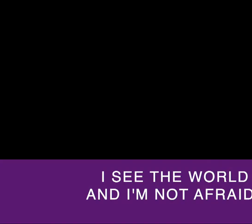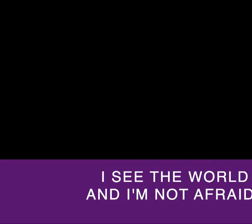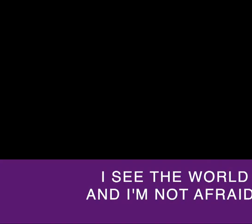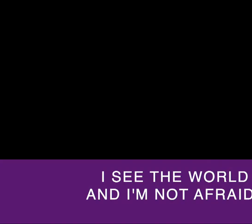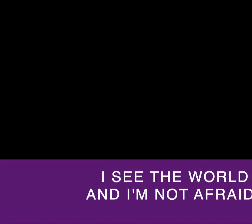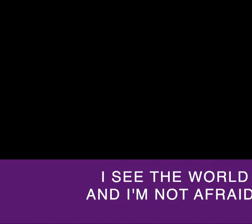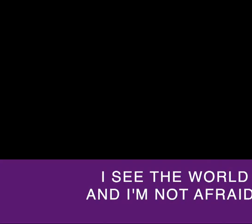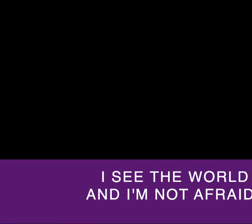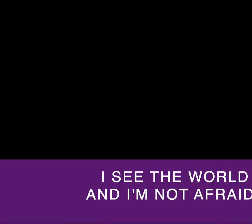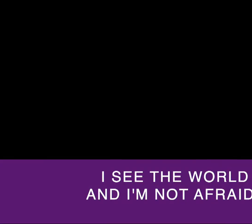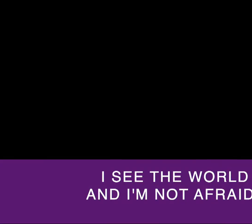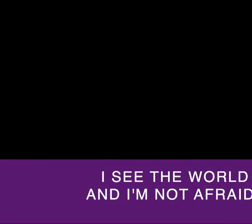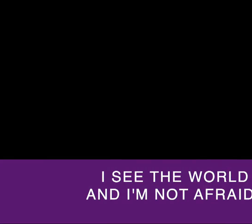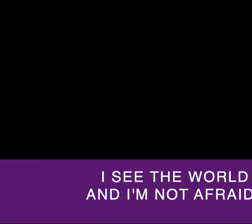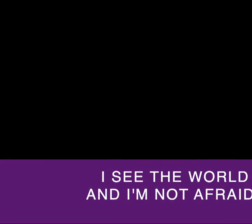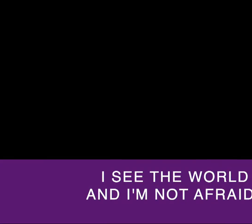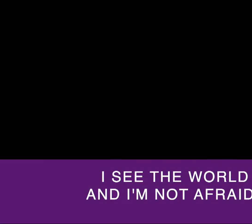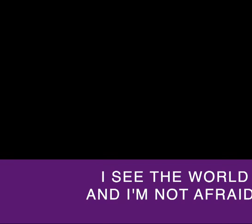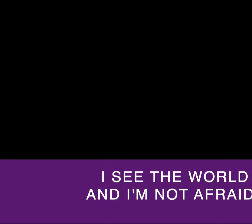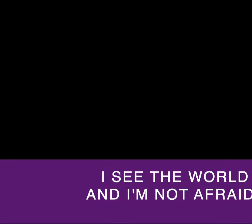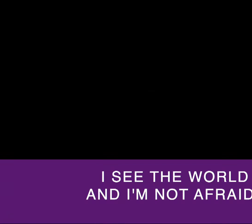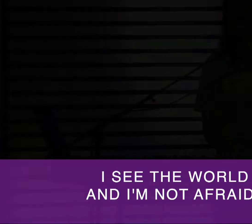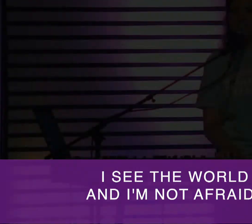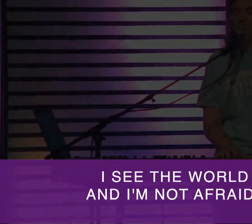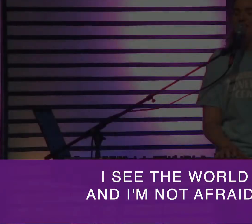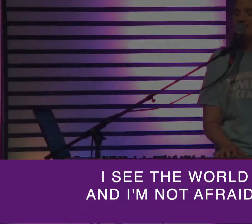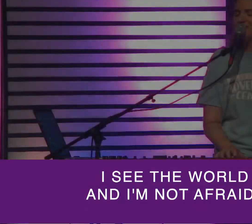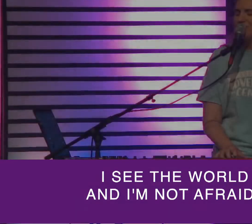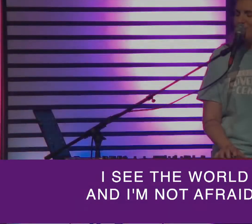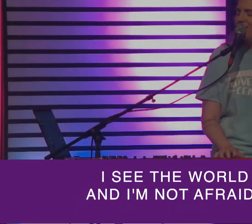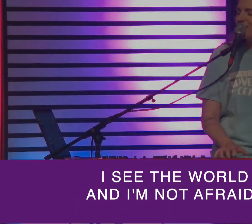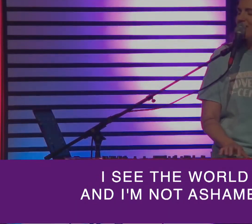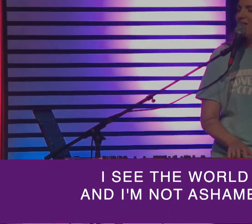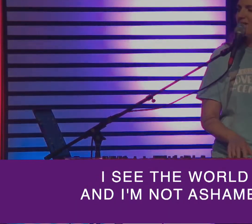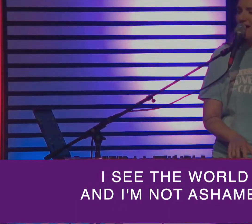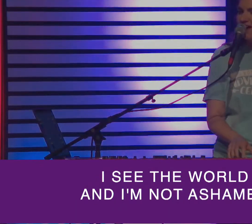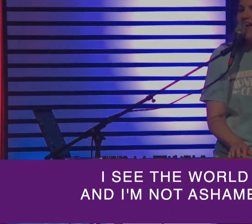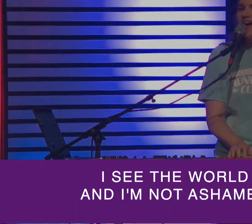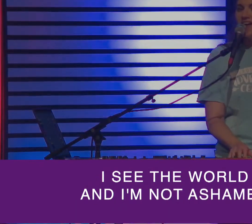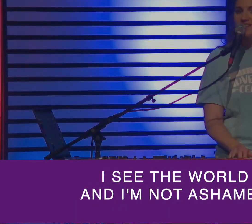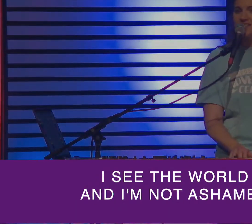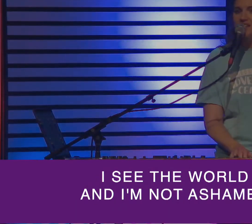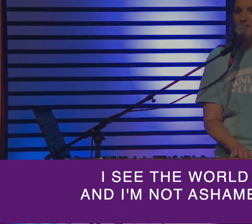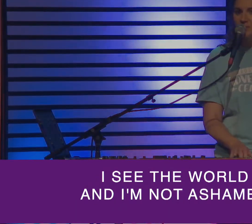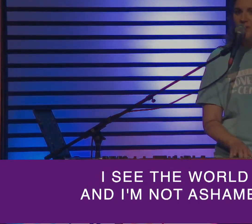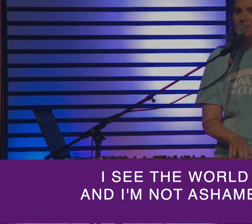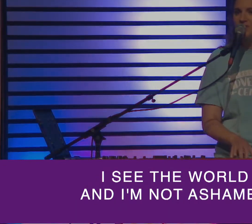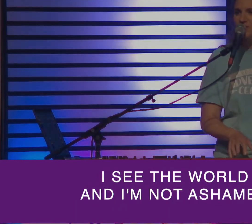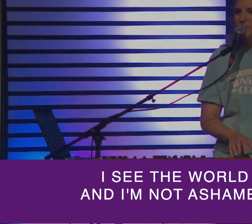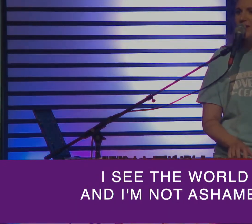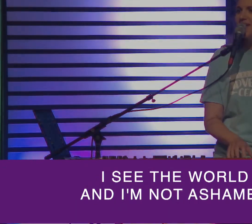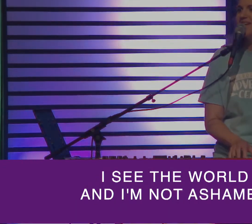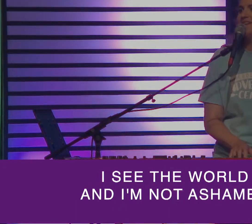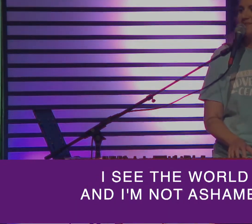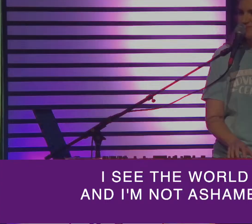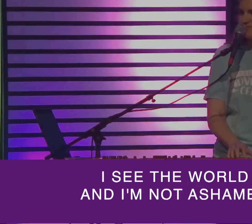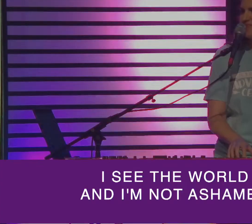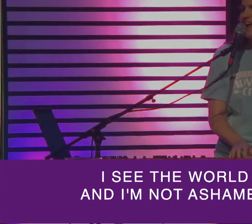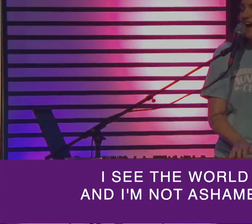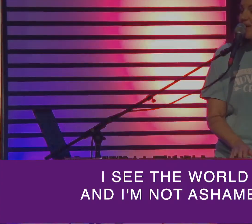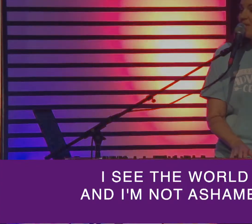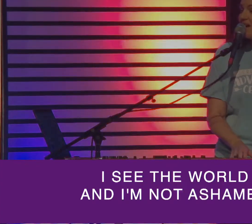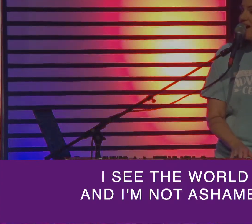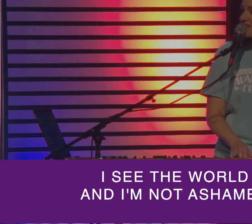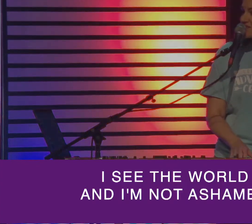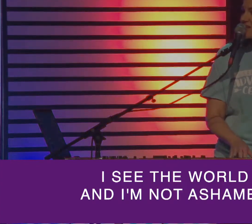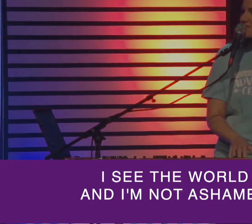I see the world your way, and I'm not afraid to follow. Oh, I see the world your way,